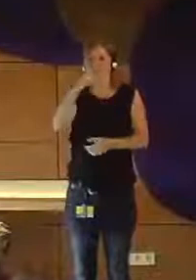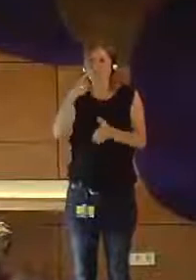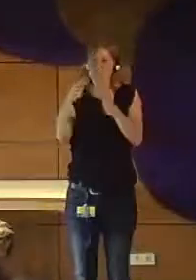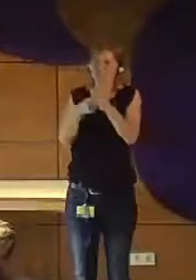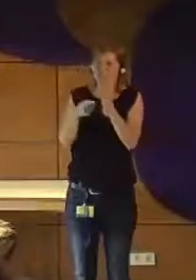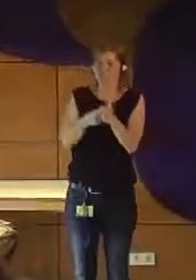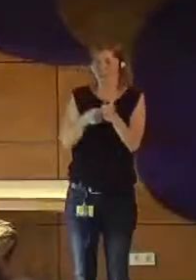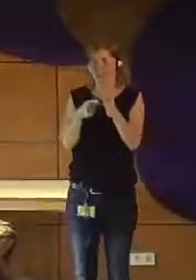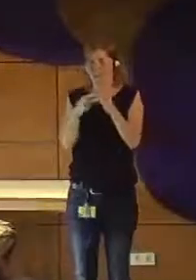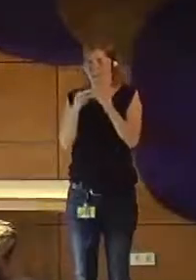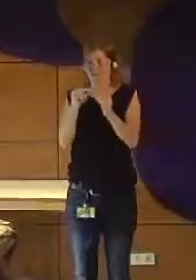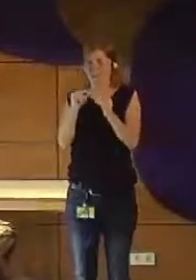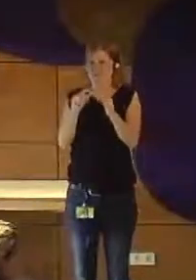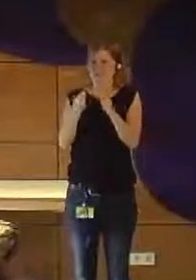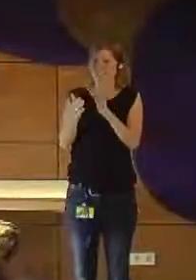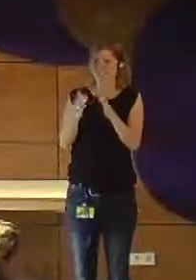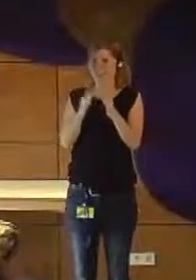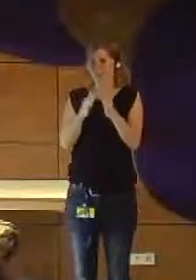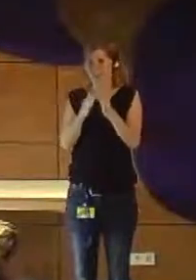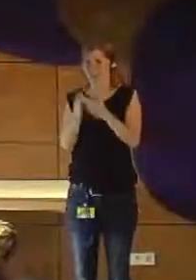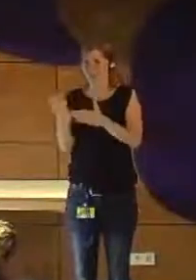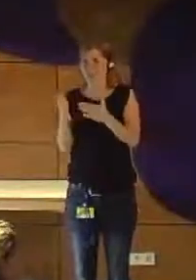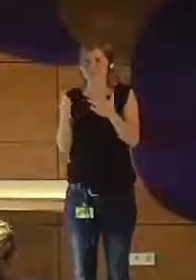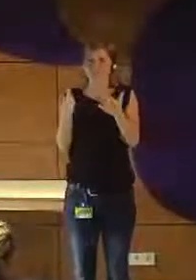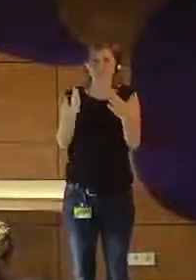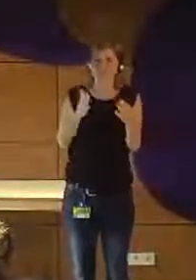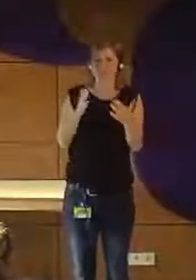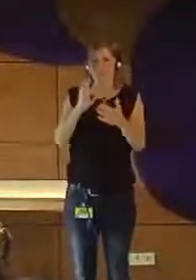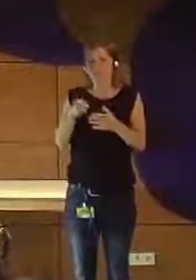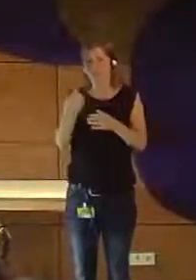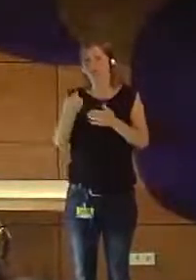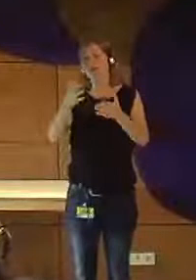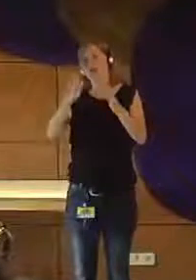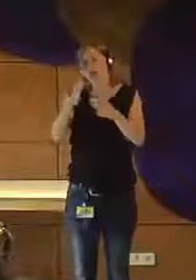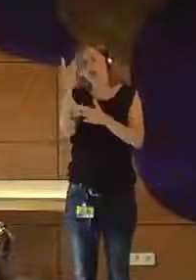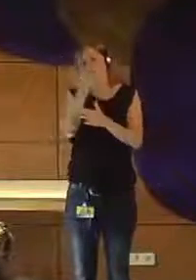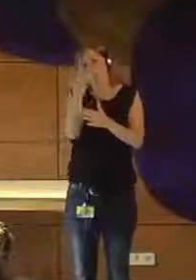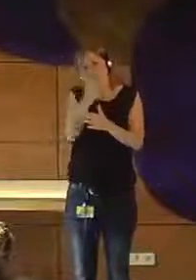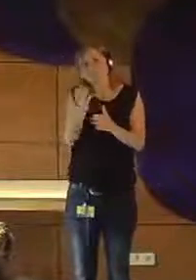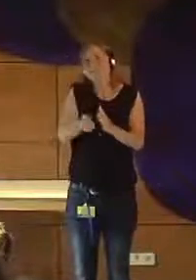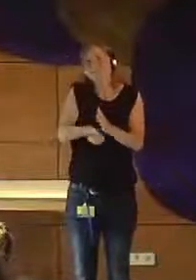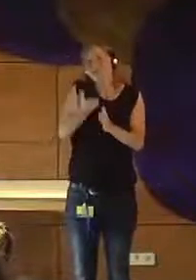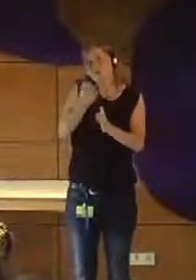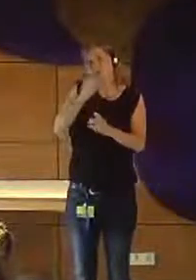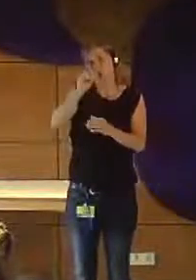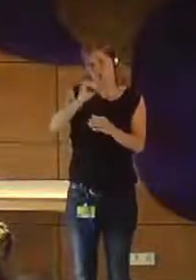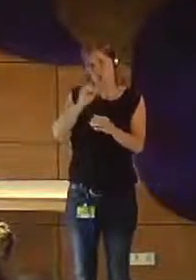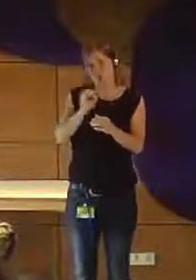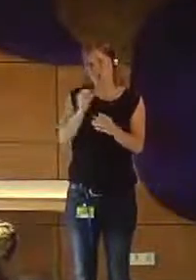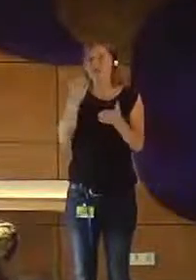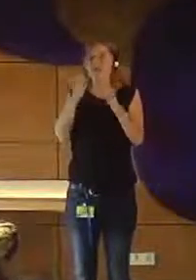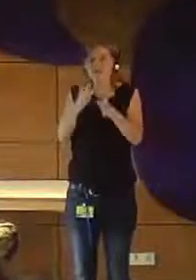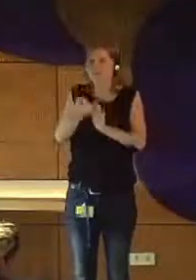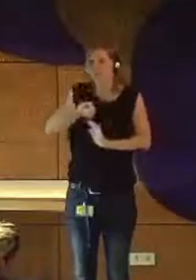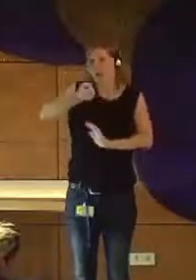then one of the options would be to look at a natural estrogen, either by mouth or ideally, again, because it involves passage through the